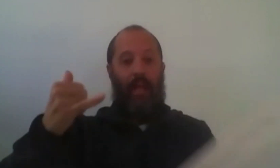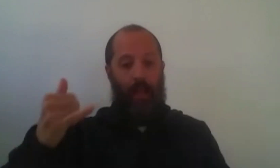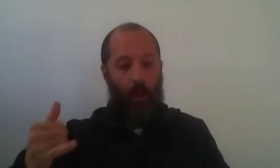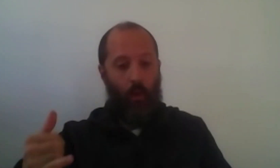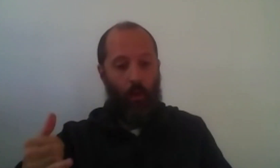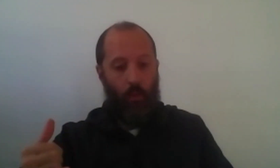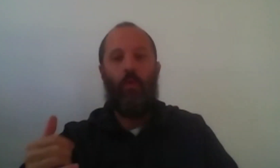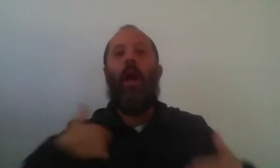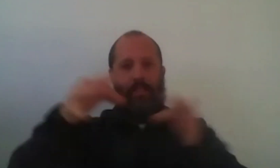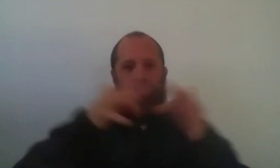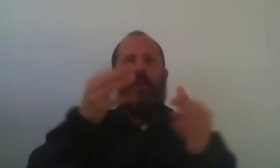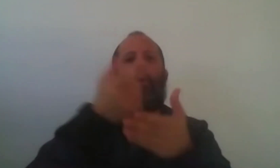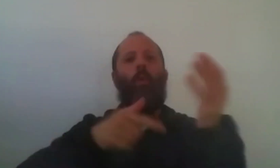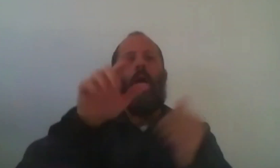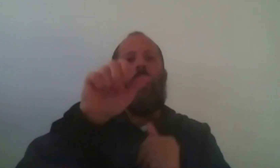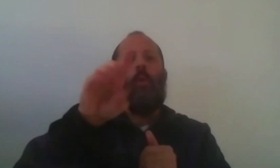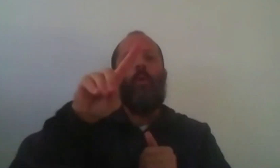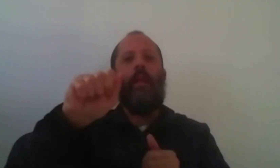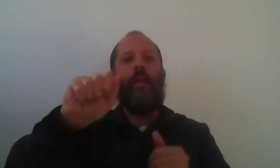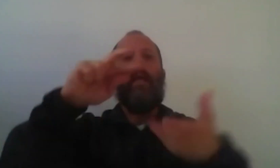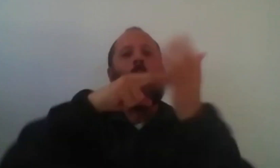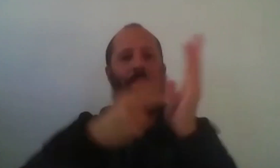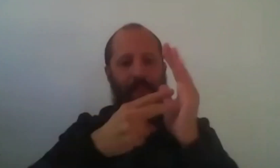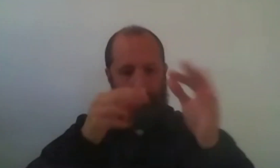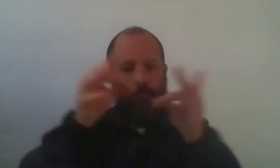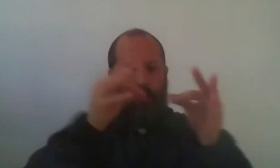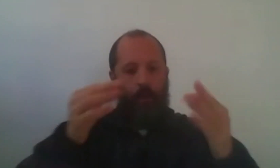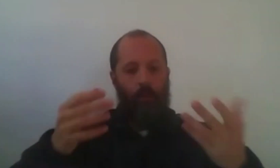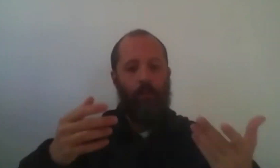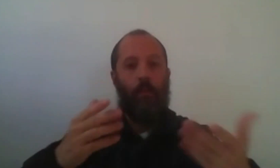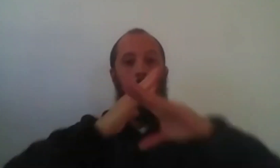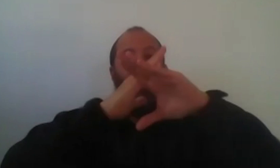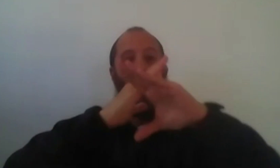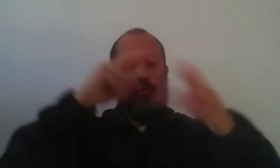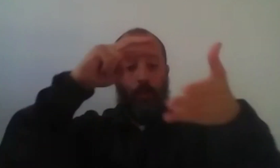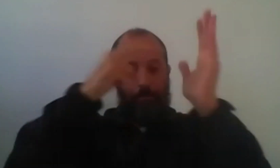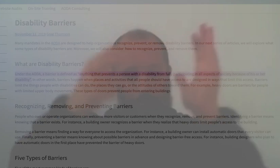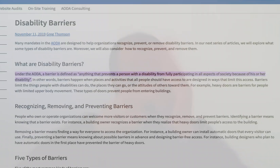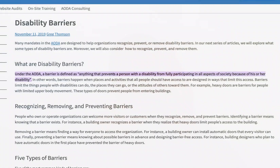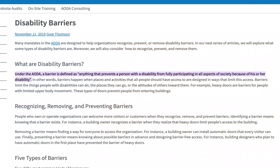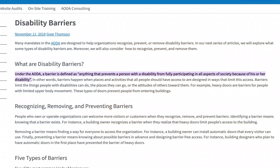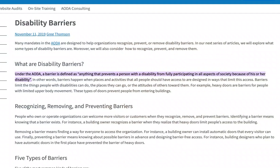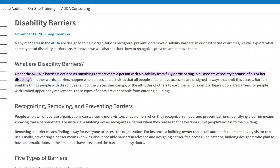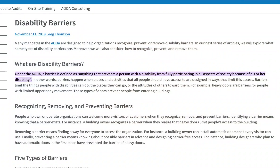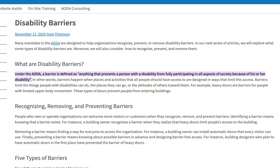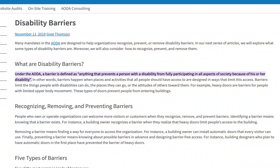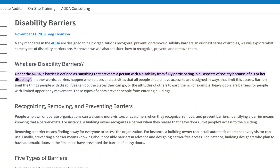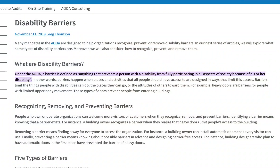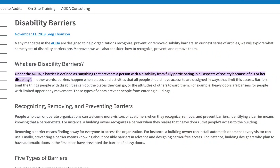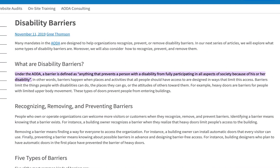conflicts with these pandemic policies. So the definition of a barrier is